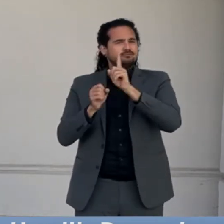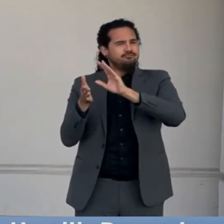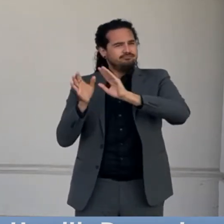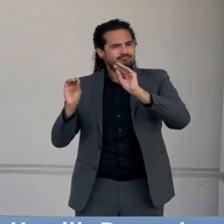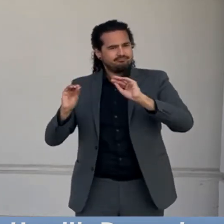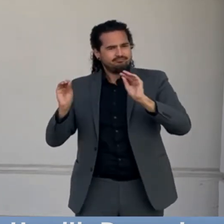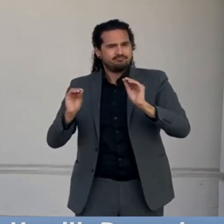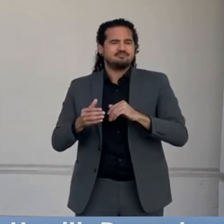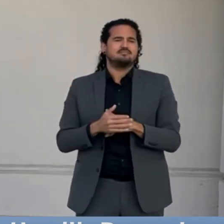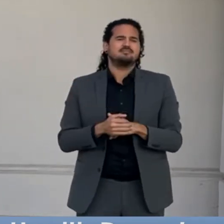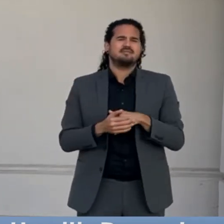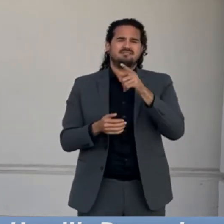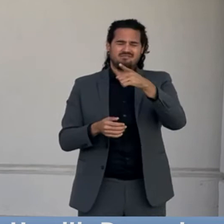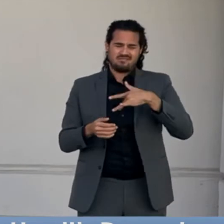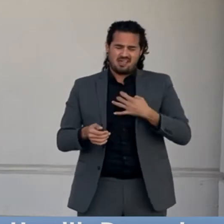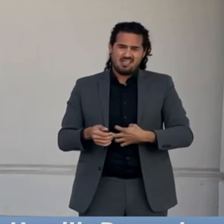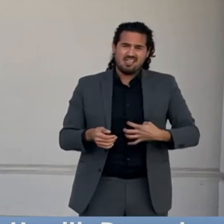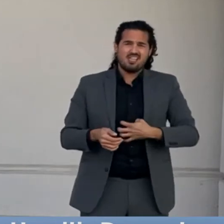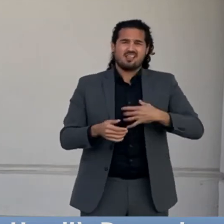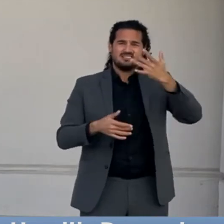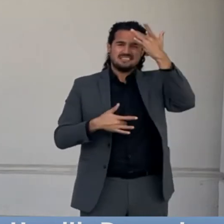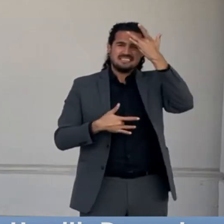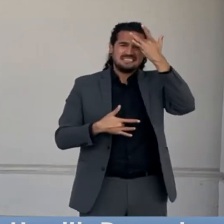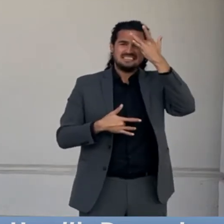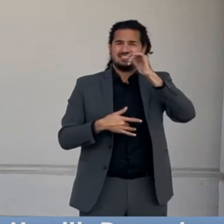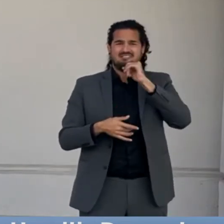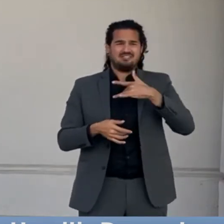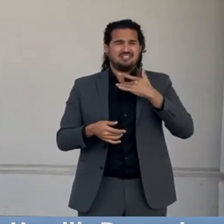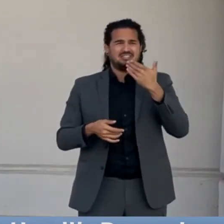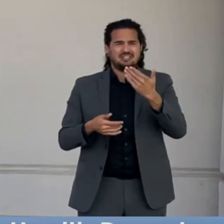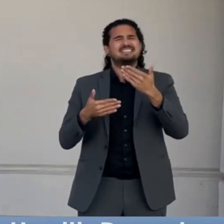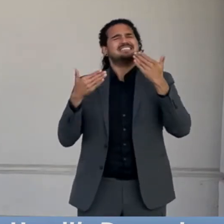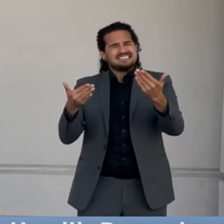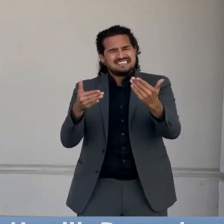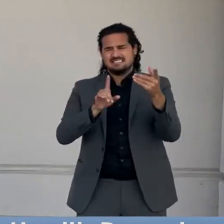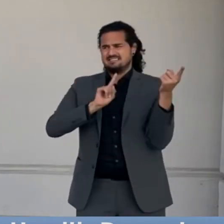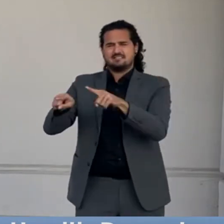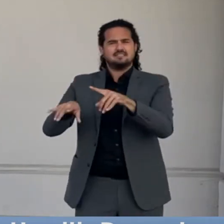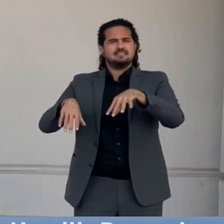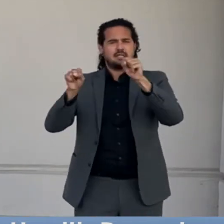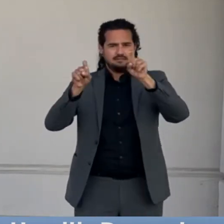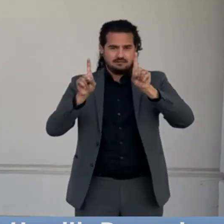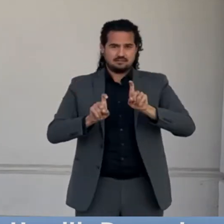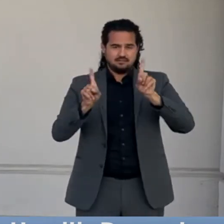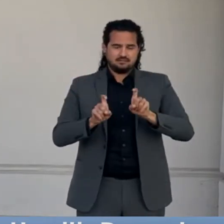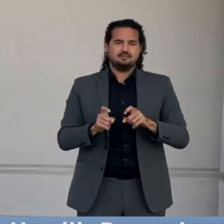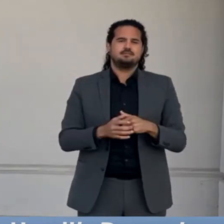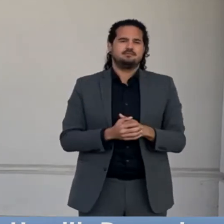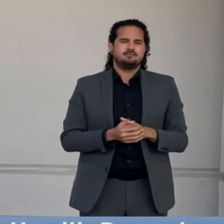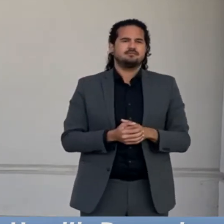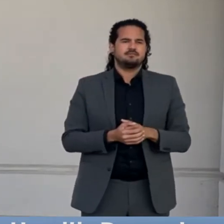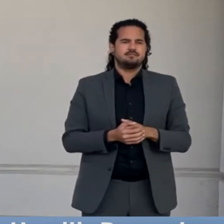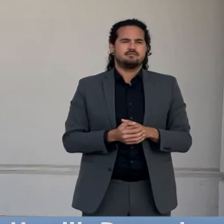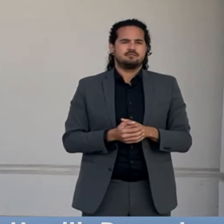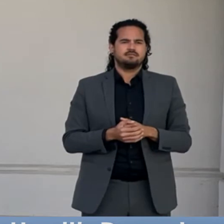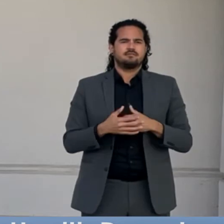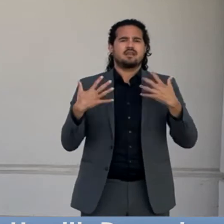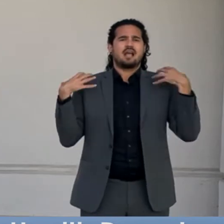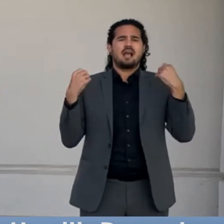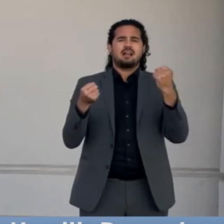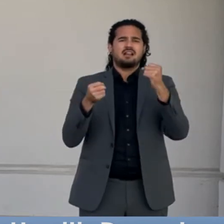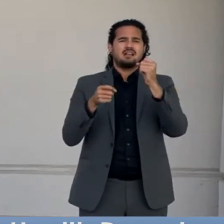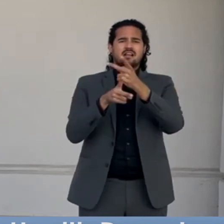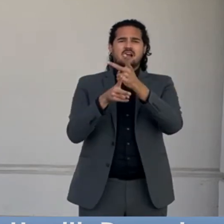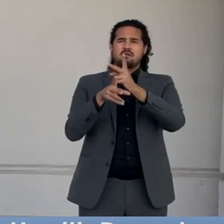and first responders are instructed to continue following existing guidance for early return to work considerations, and